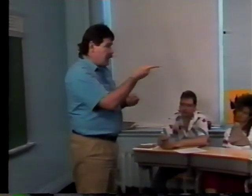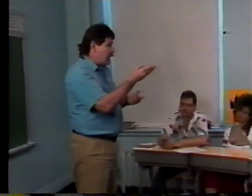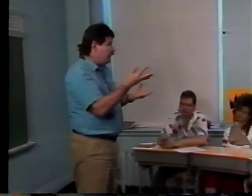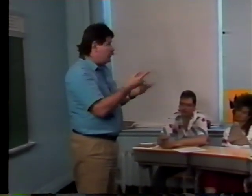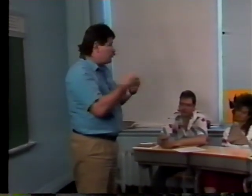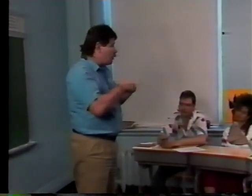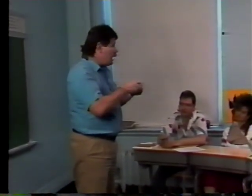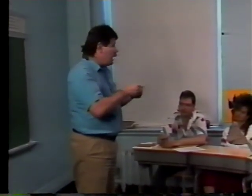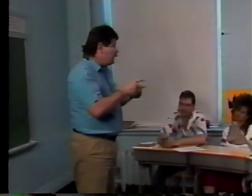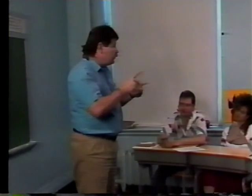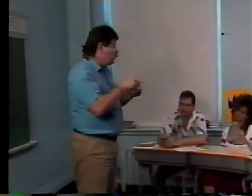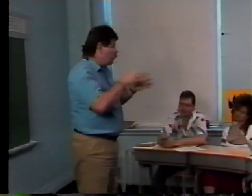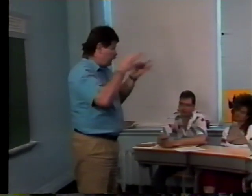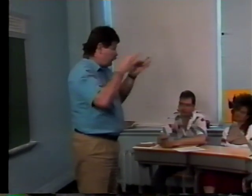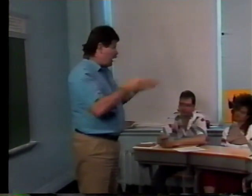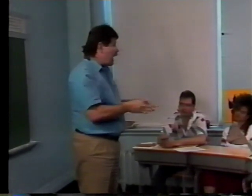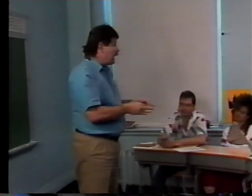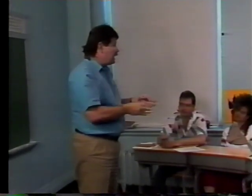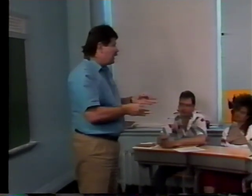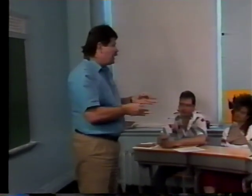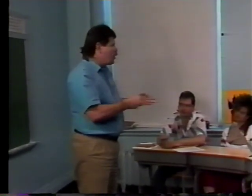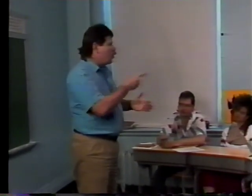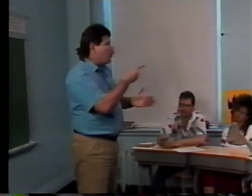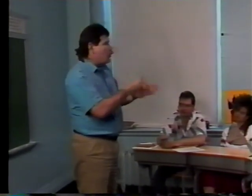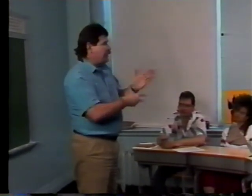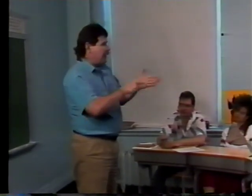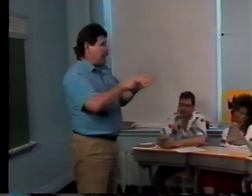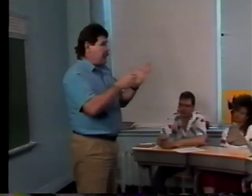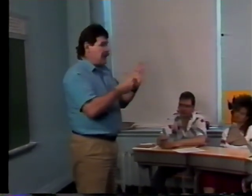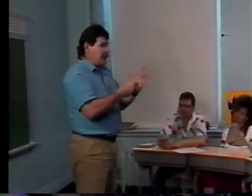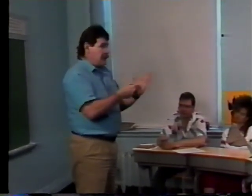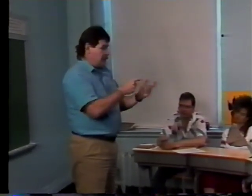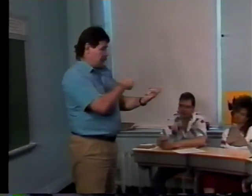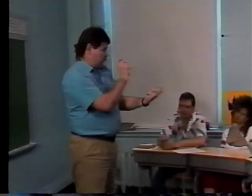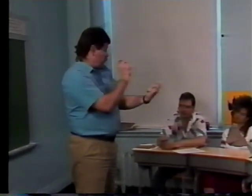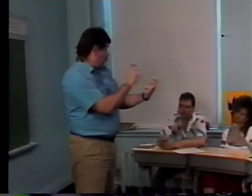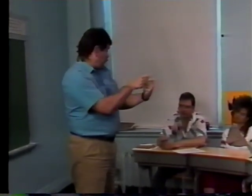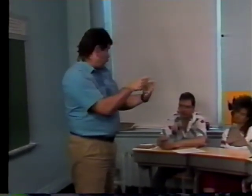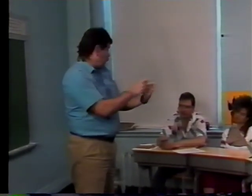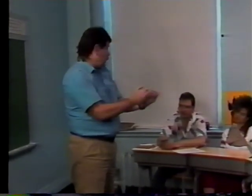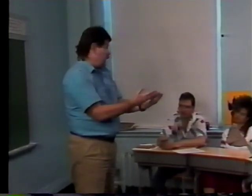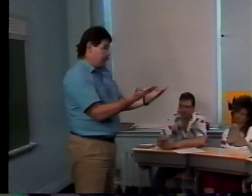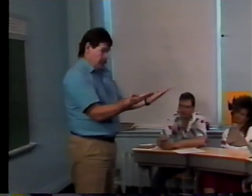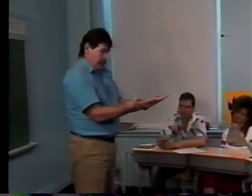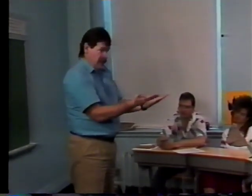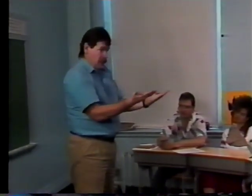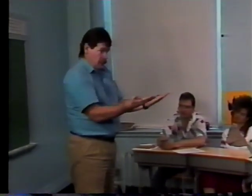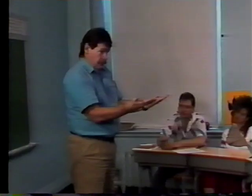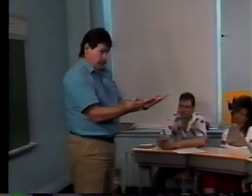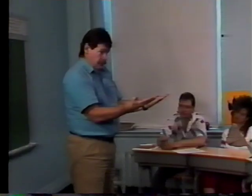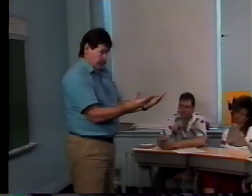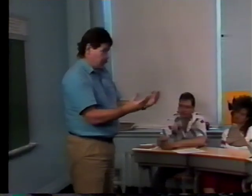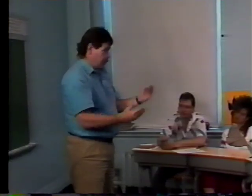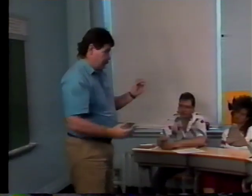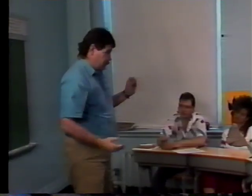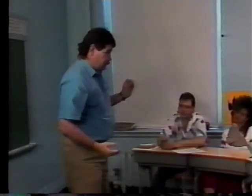guys to try to decide what they mean specifically here.